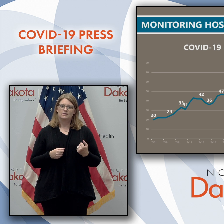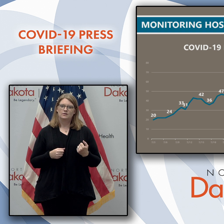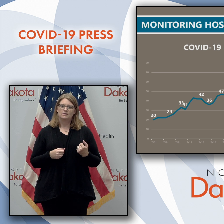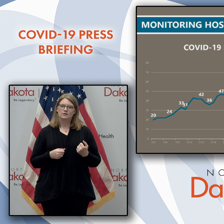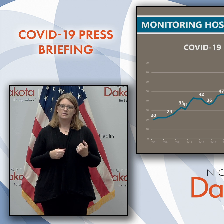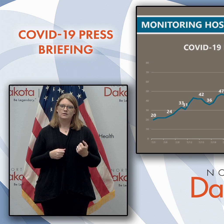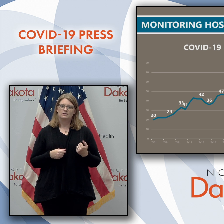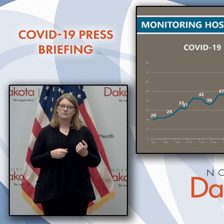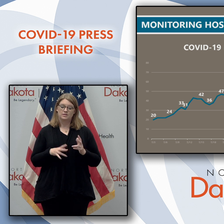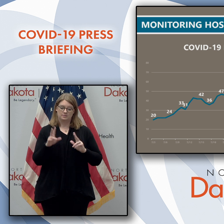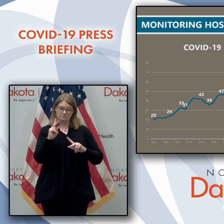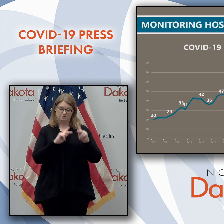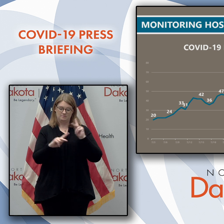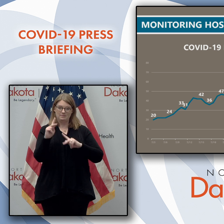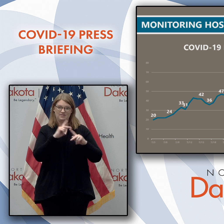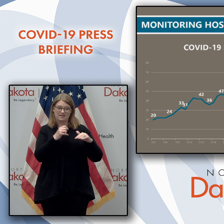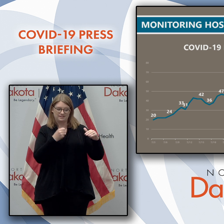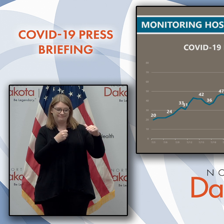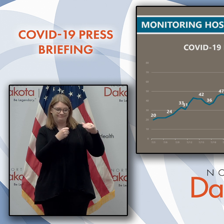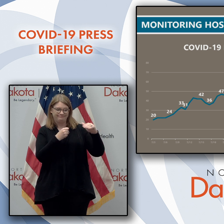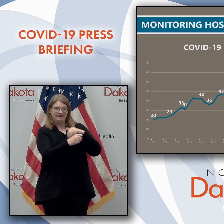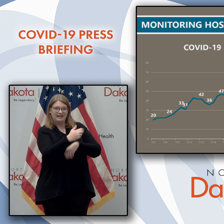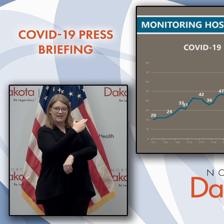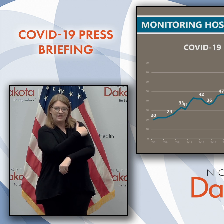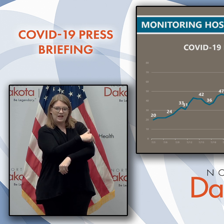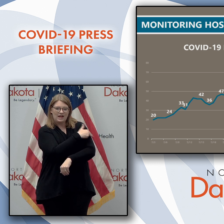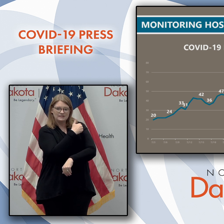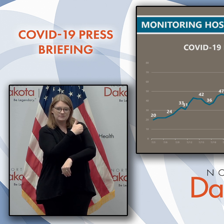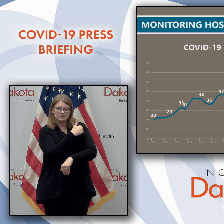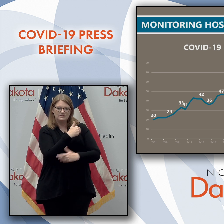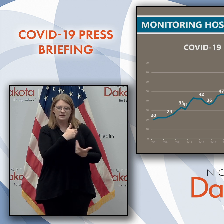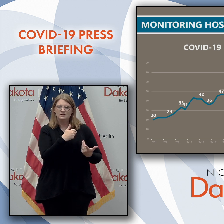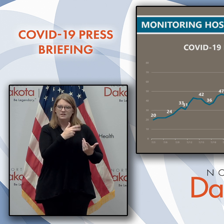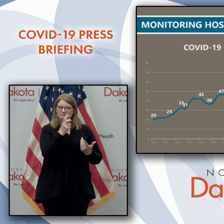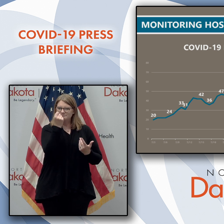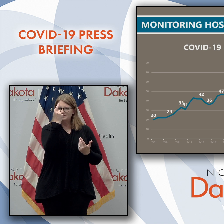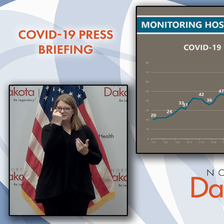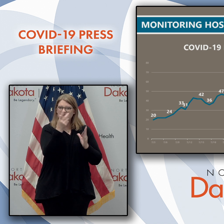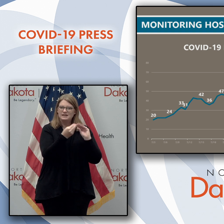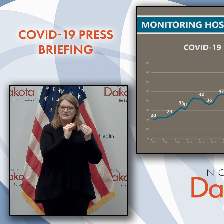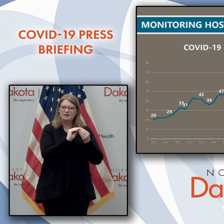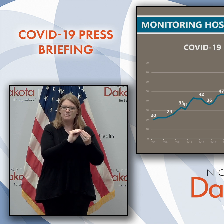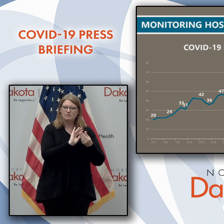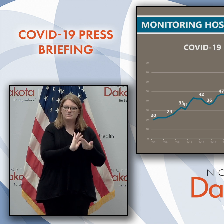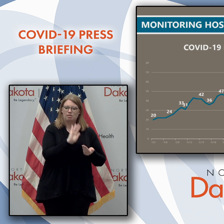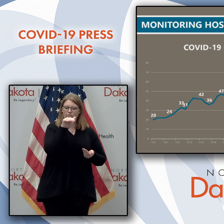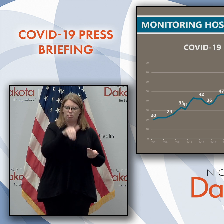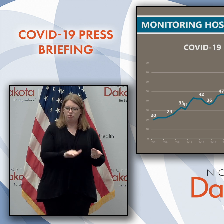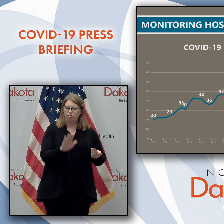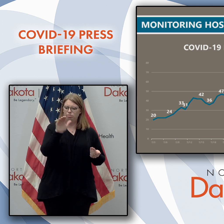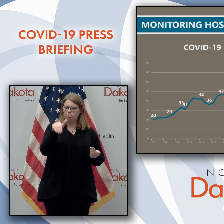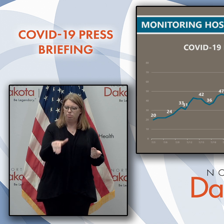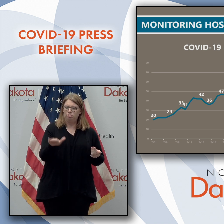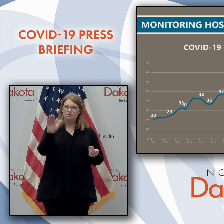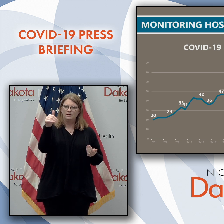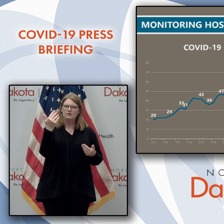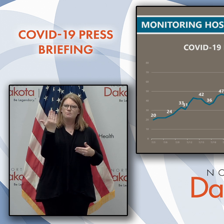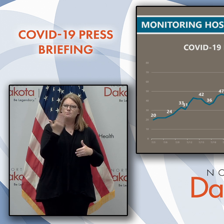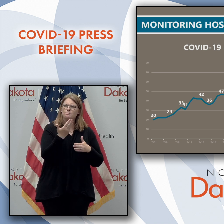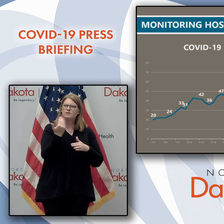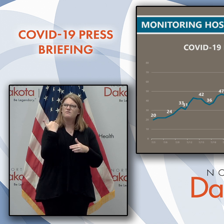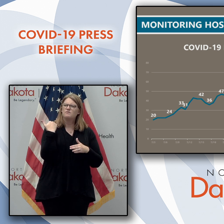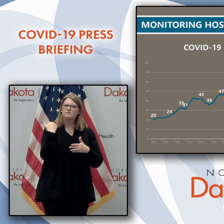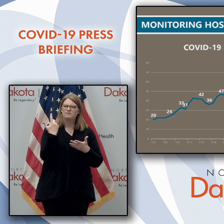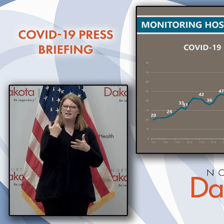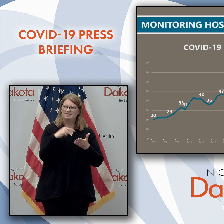those that are hospitalized, again, we can see this number kind of bouncing around. Earlier in the week, I think we showed a number